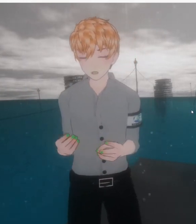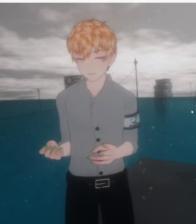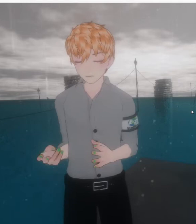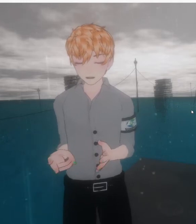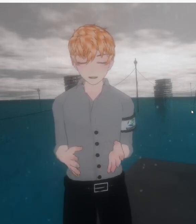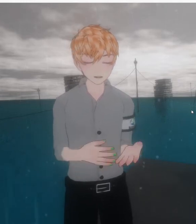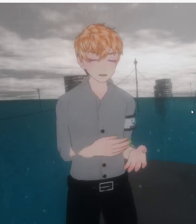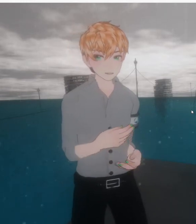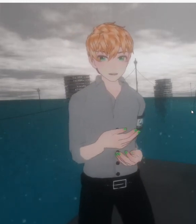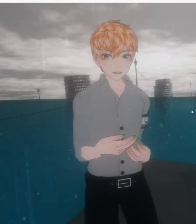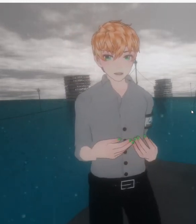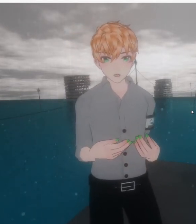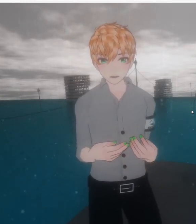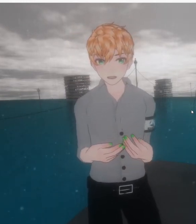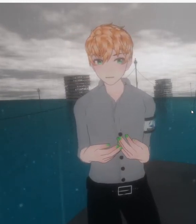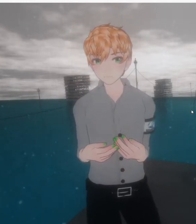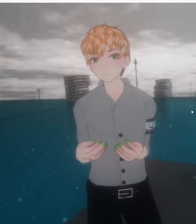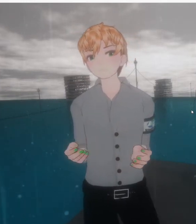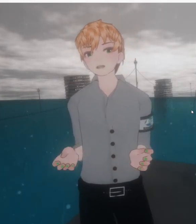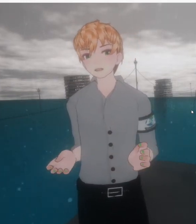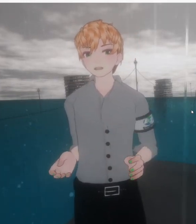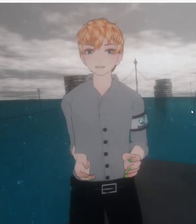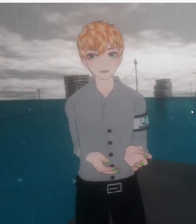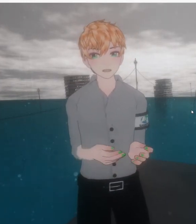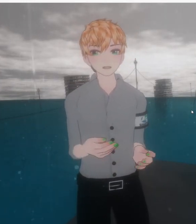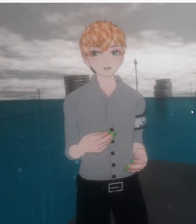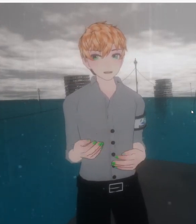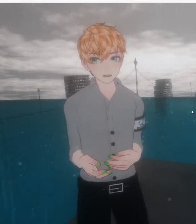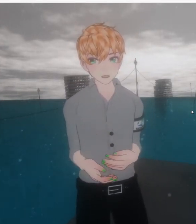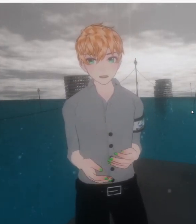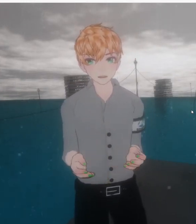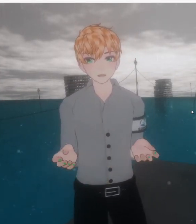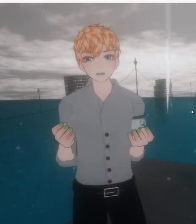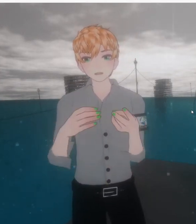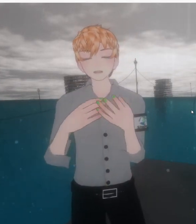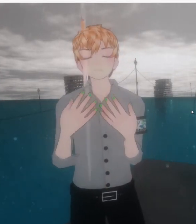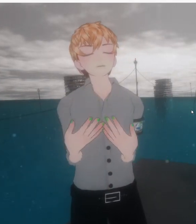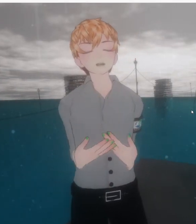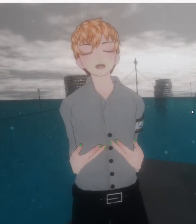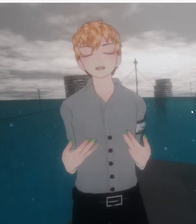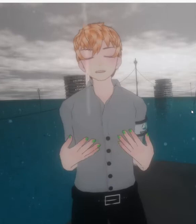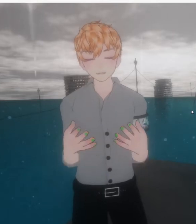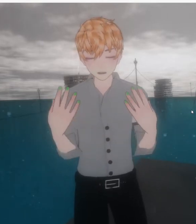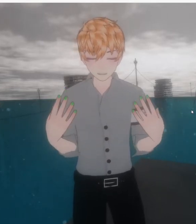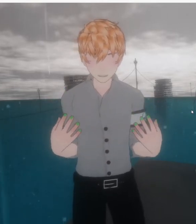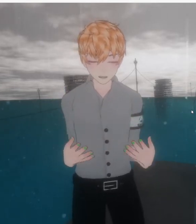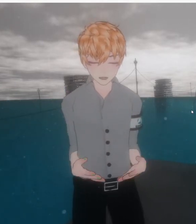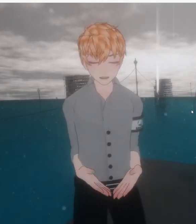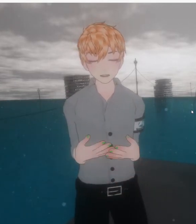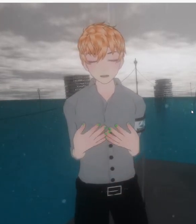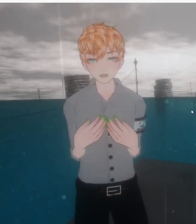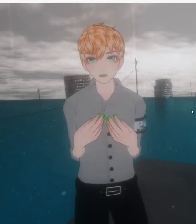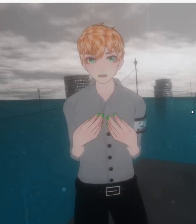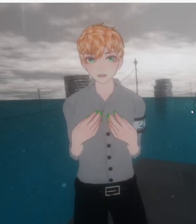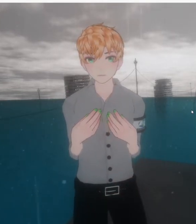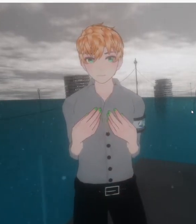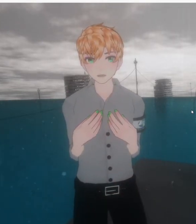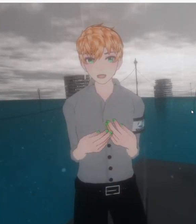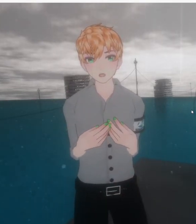limited circumstances, and people being, I don't want to say that people are just egotistic or whatever. Times have changed. The way that we have to